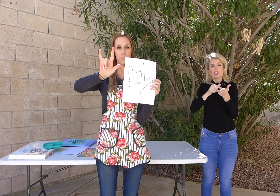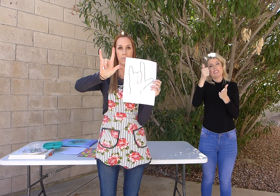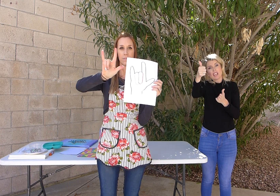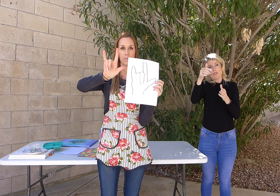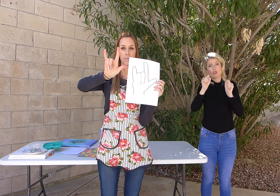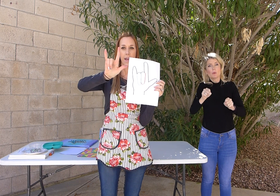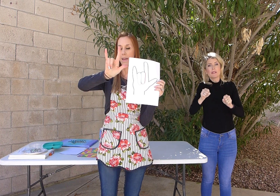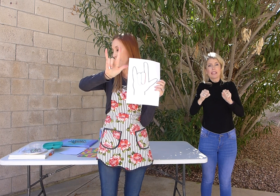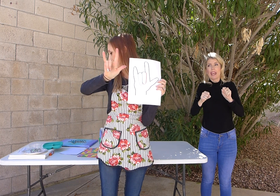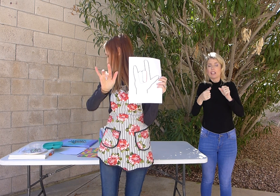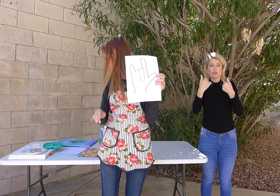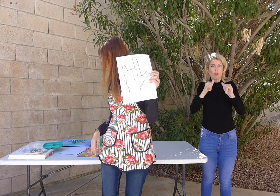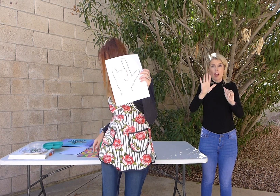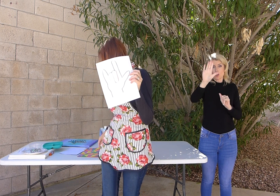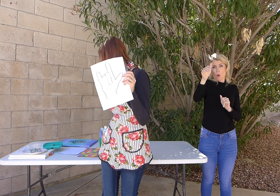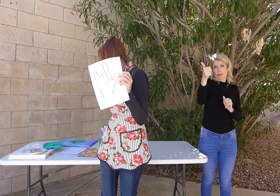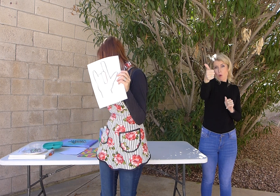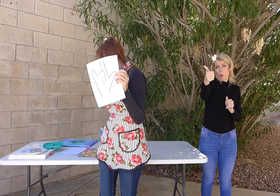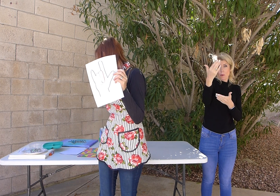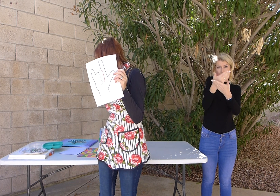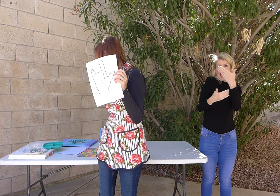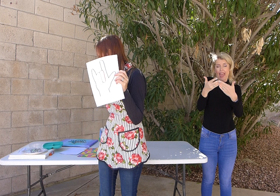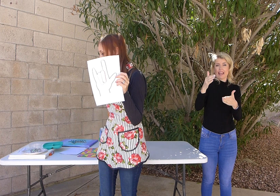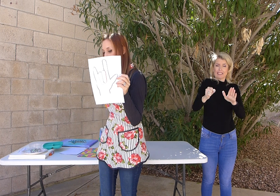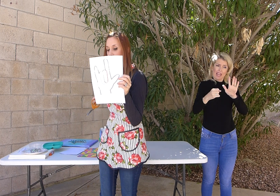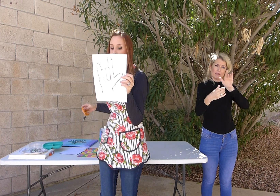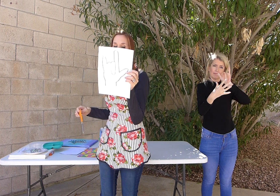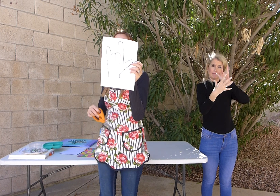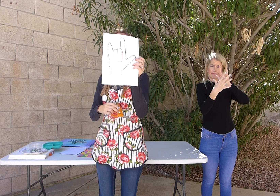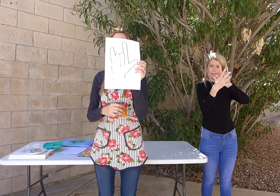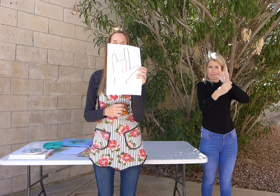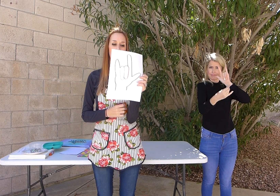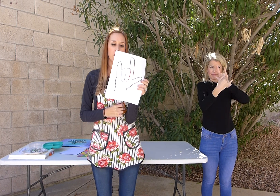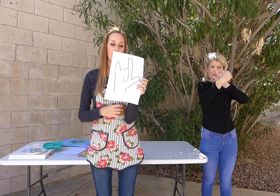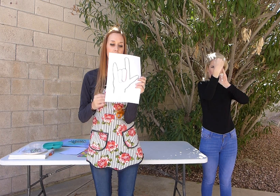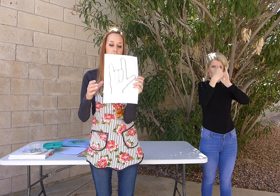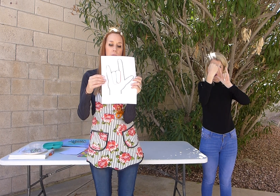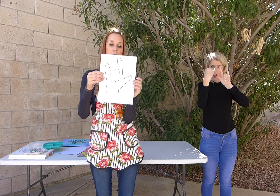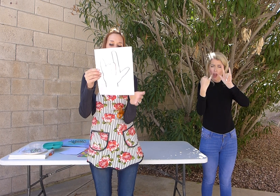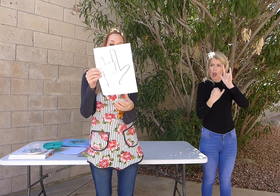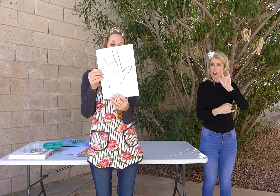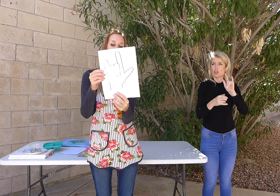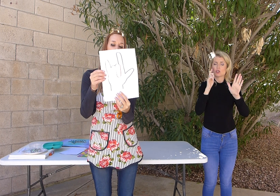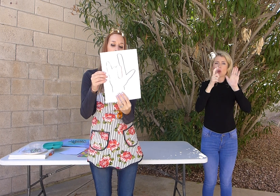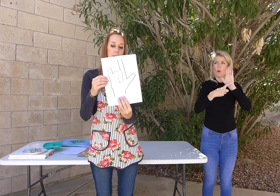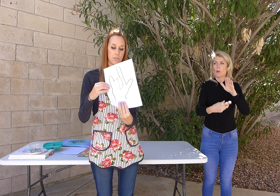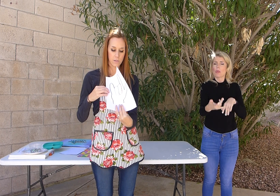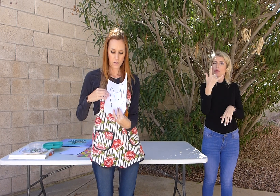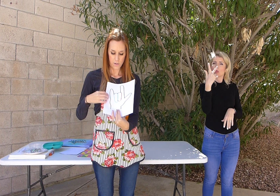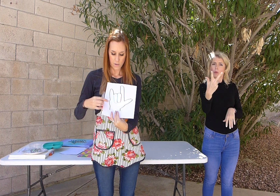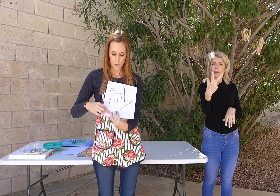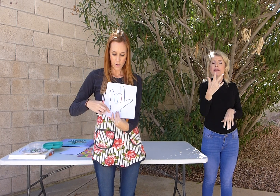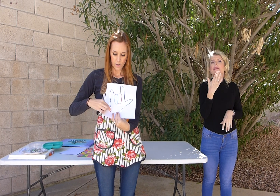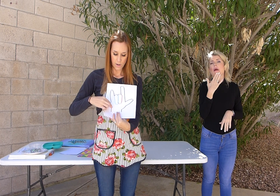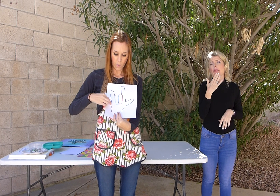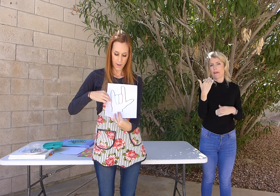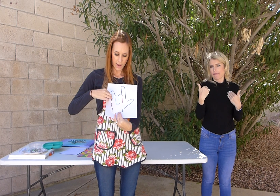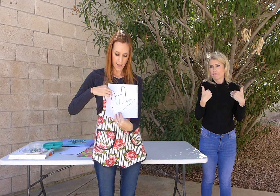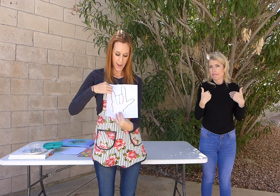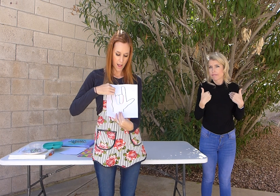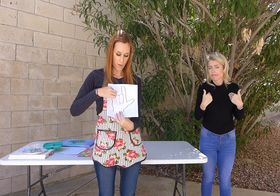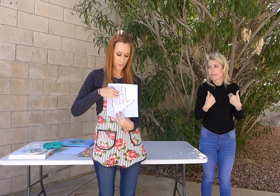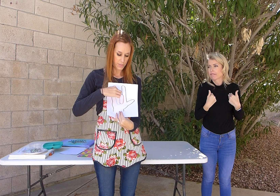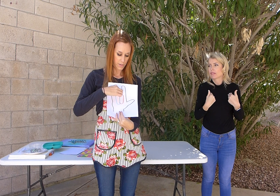hand too, okay? And that will work. So the first thing you're going to want to do, you'll notice there's 3 colors. You're going to